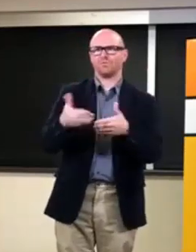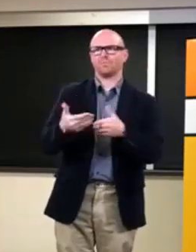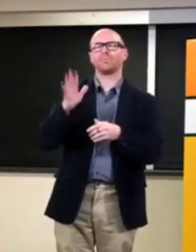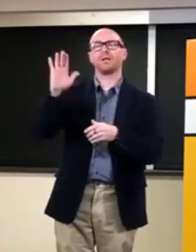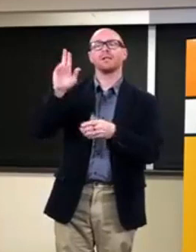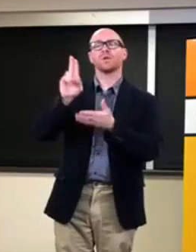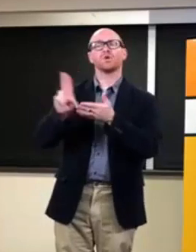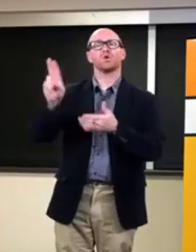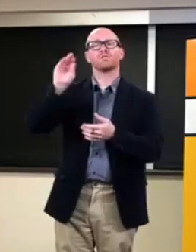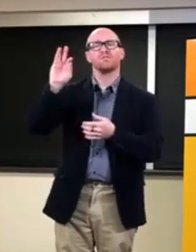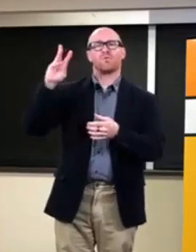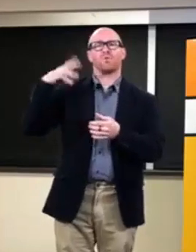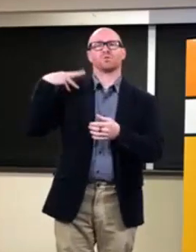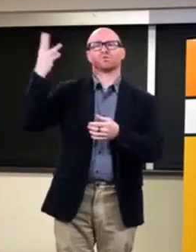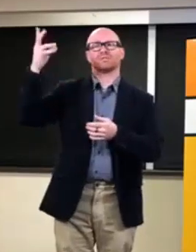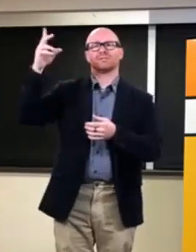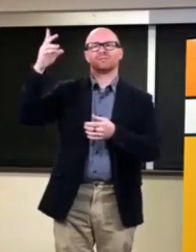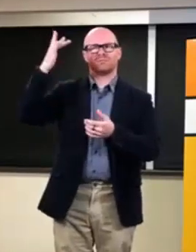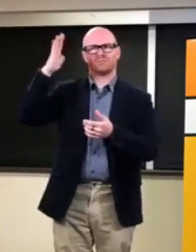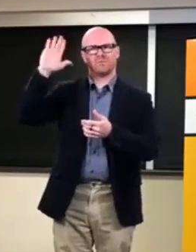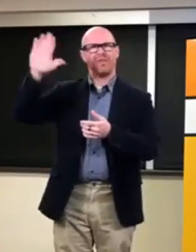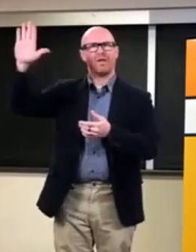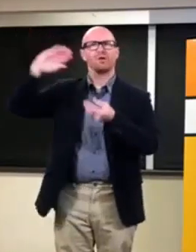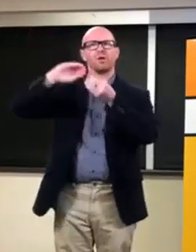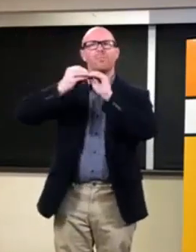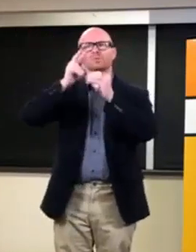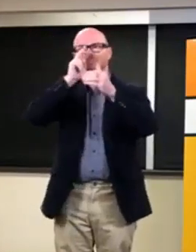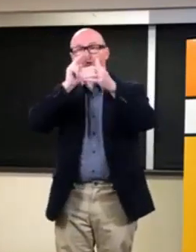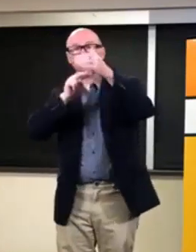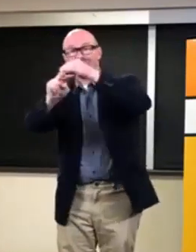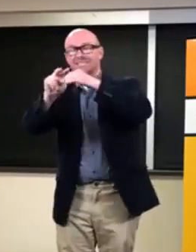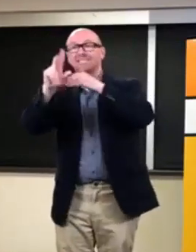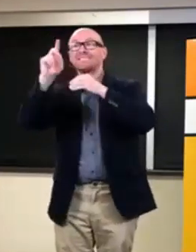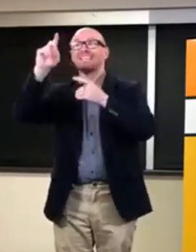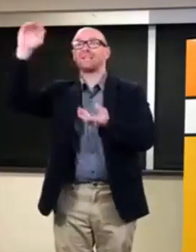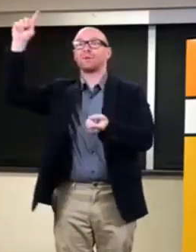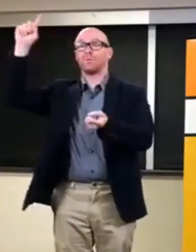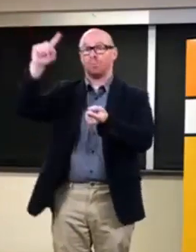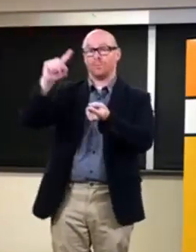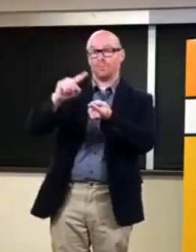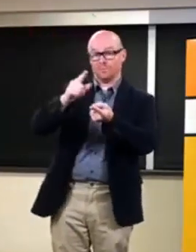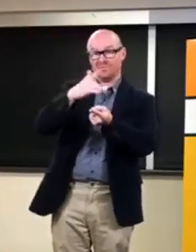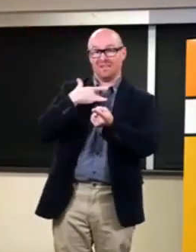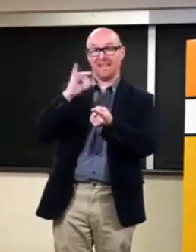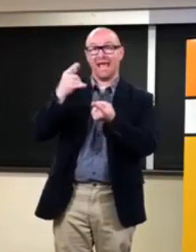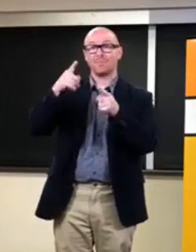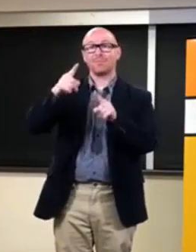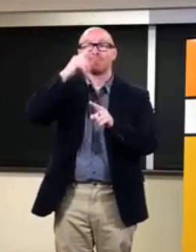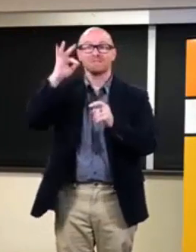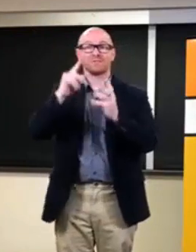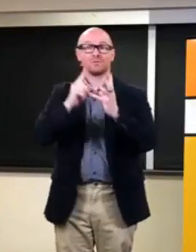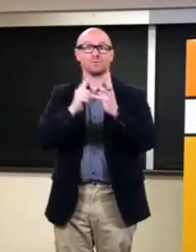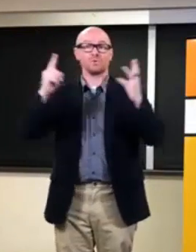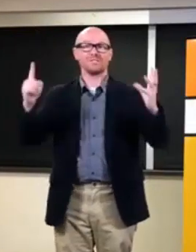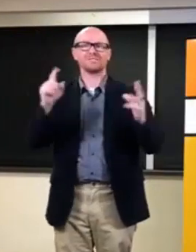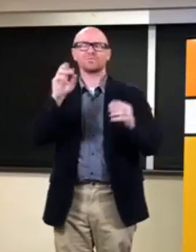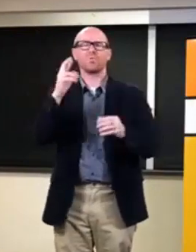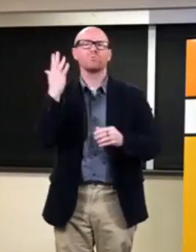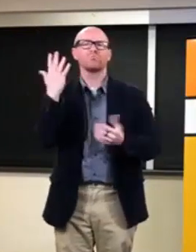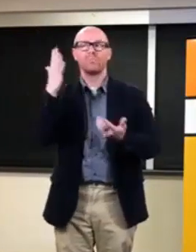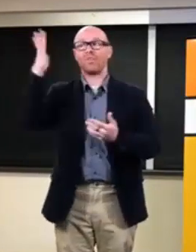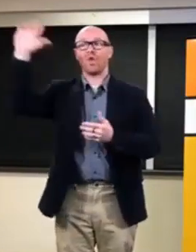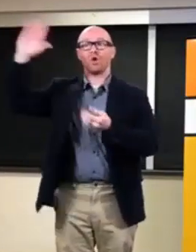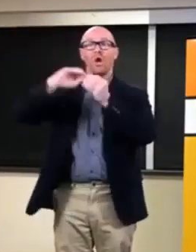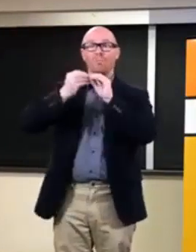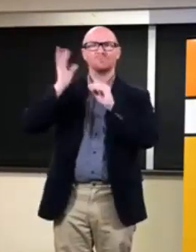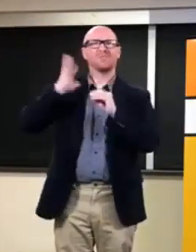Washington did bring down the number of projected deaths? Is that just Sure. social distancing, or why? Yeah, so the question is, why did the University